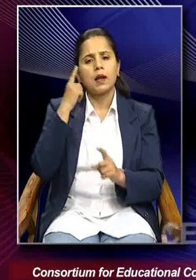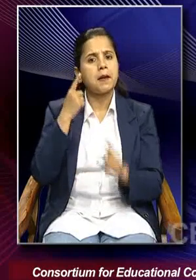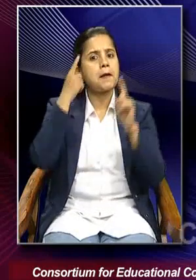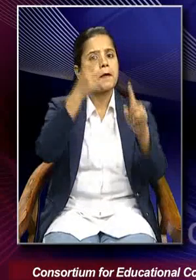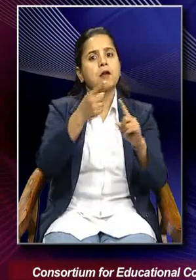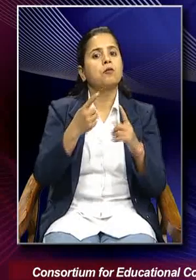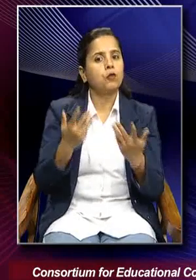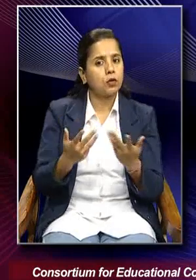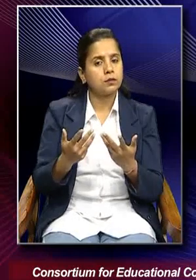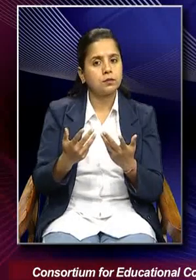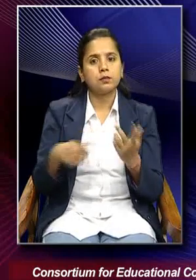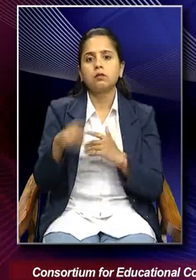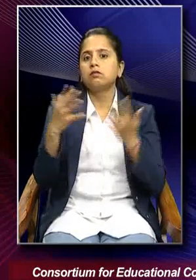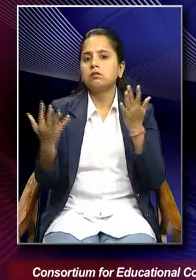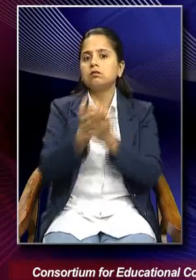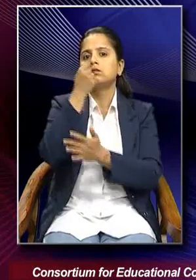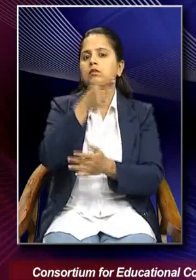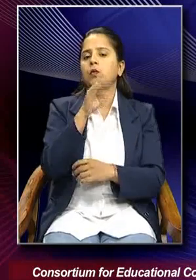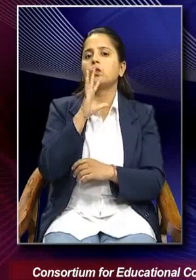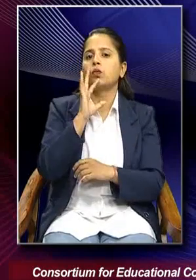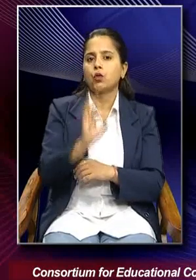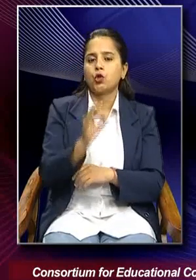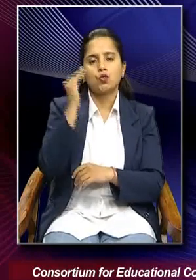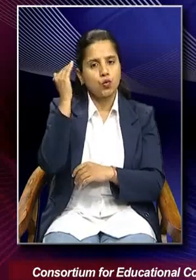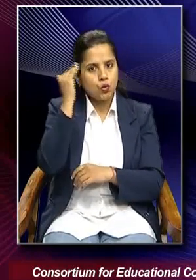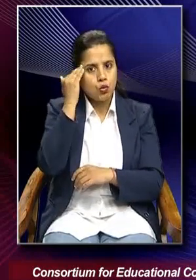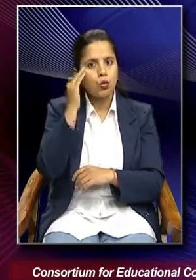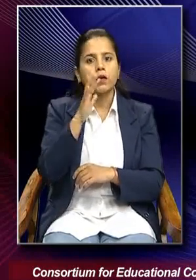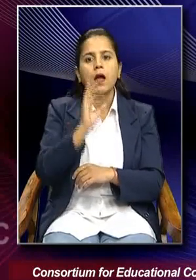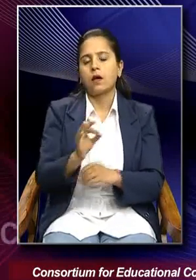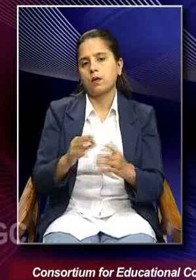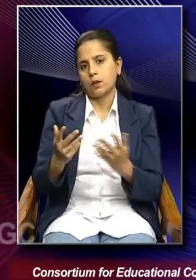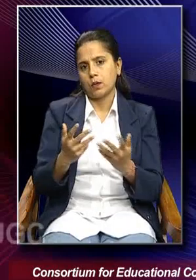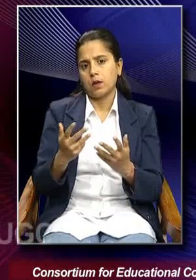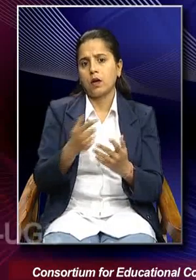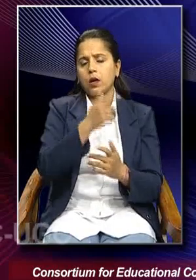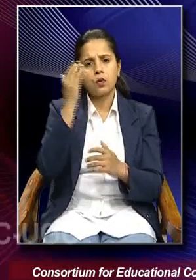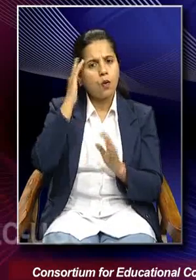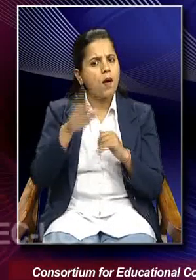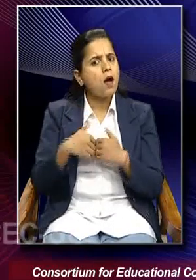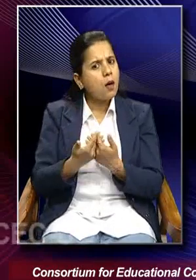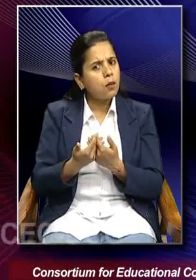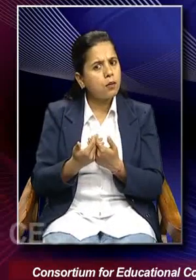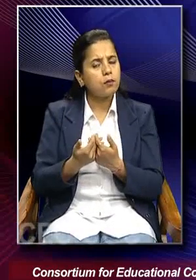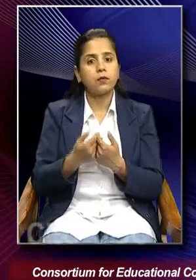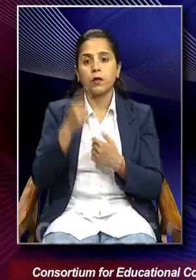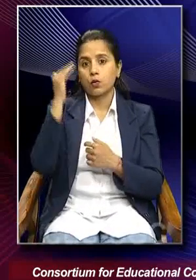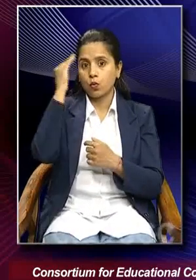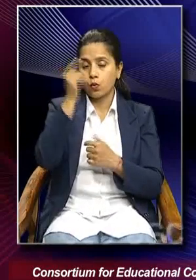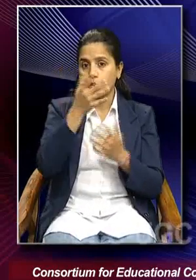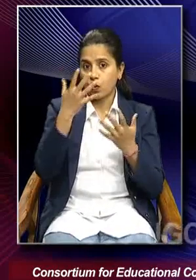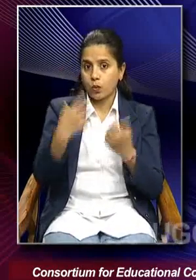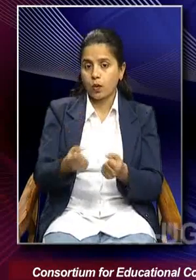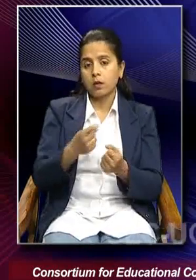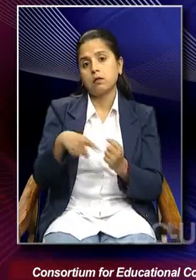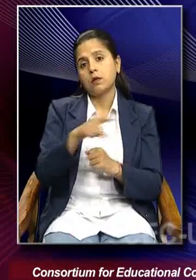is to attain that reality, to know that reality. And how would they know that? To know the reality, it